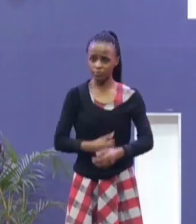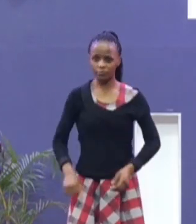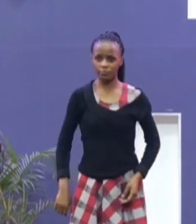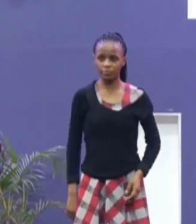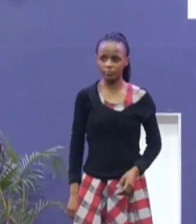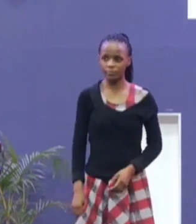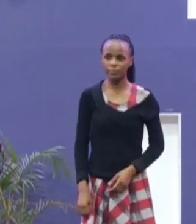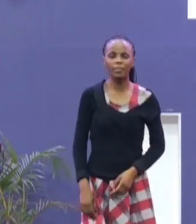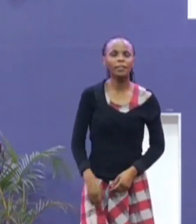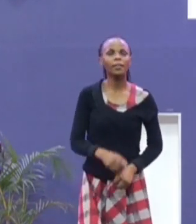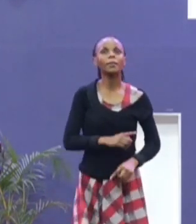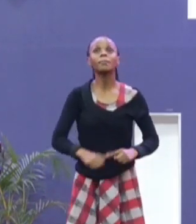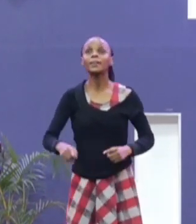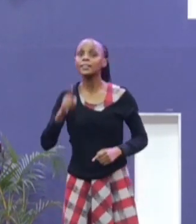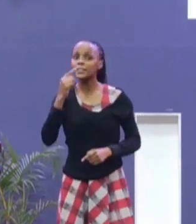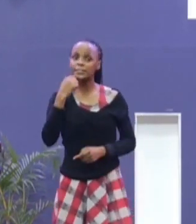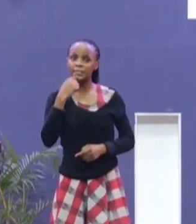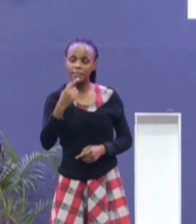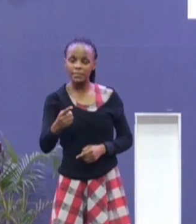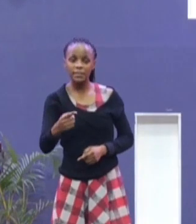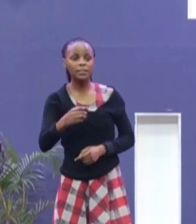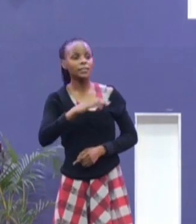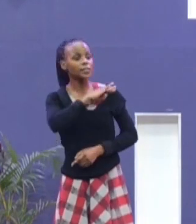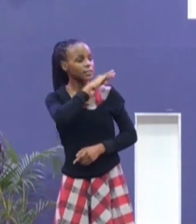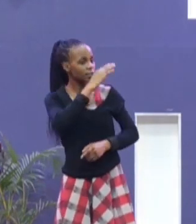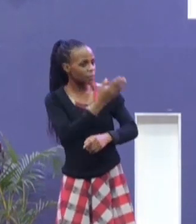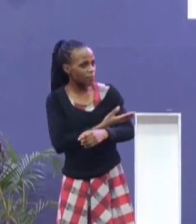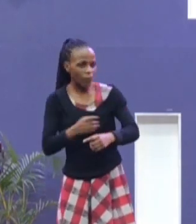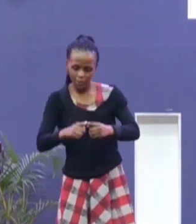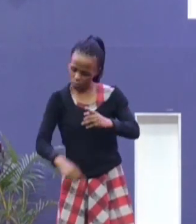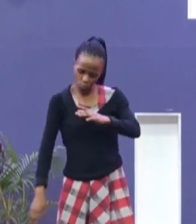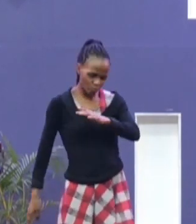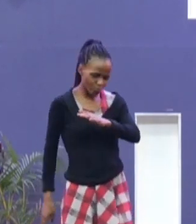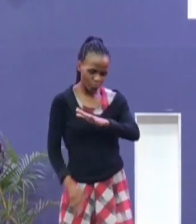But he tells us that this is power to drive out demons.